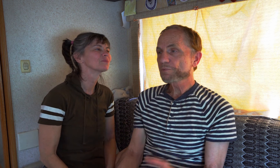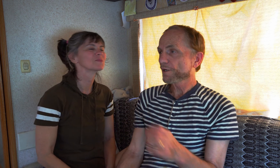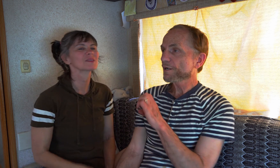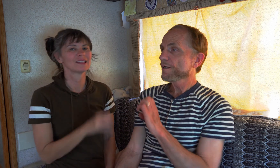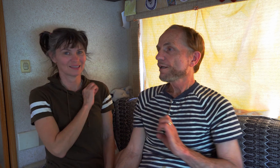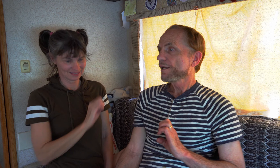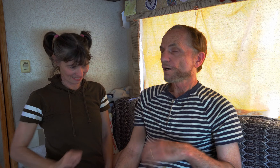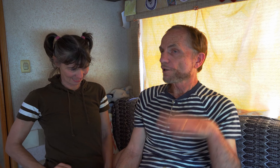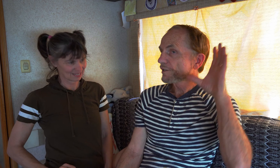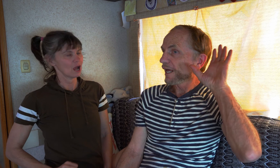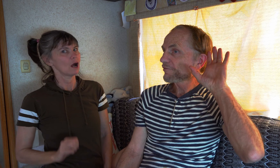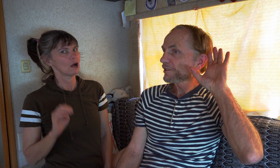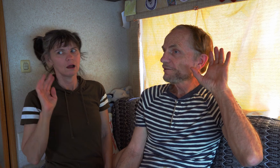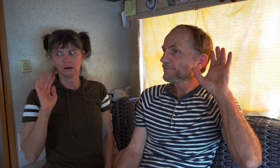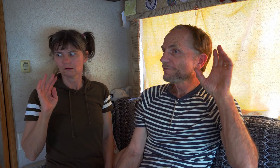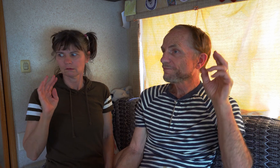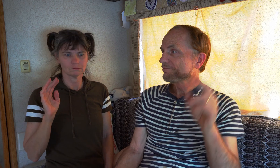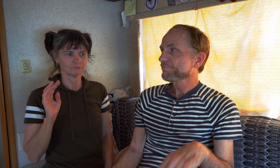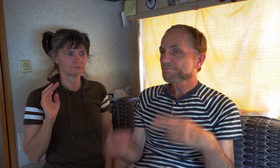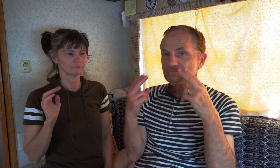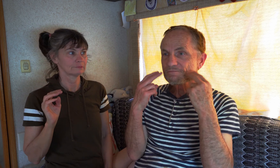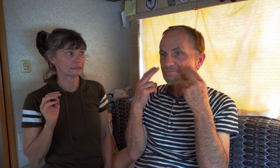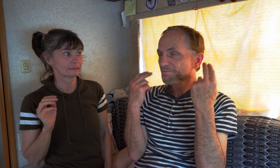the emperor heard the laughter,